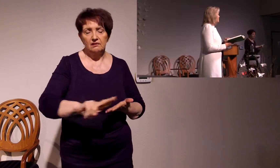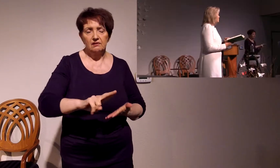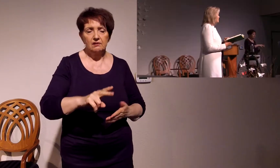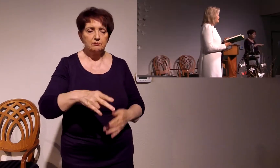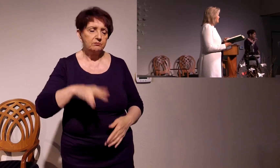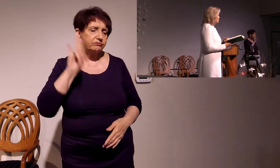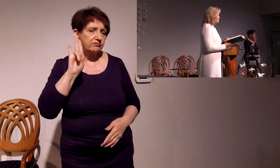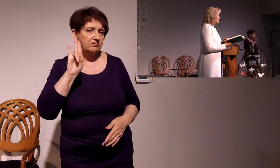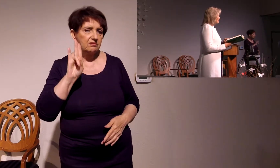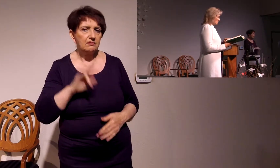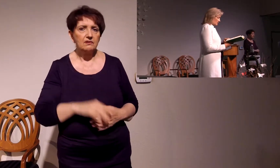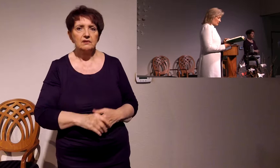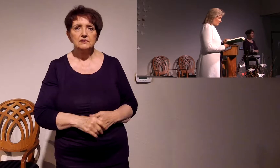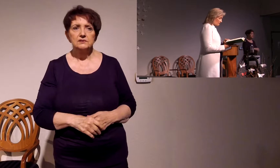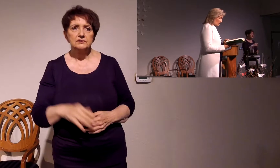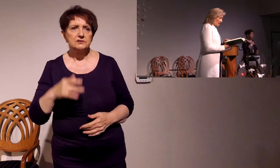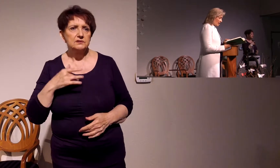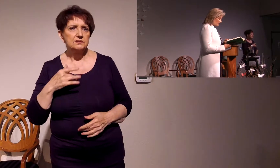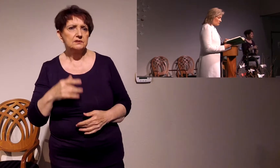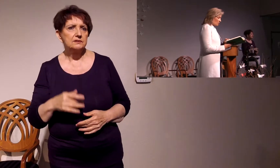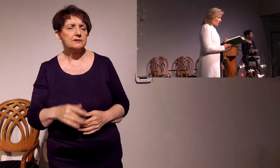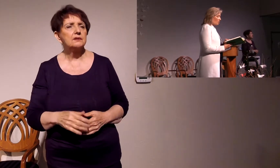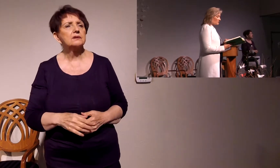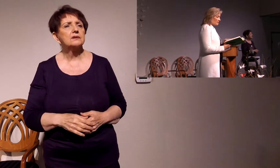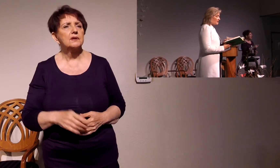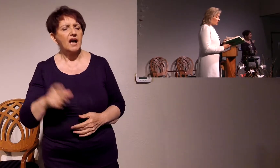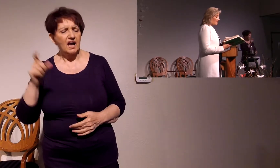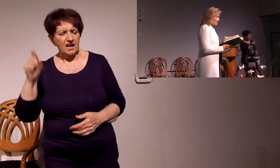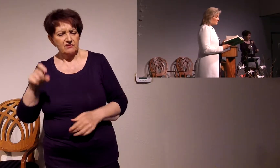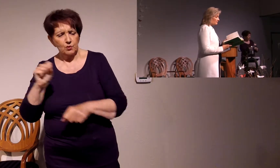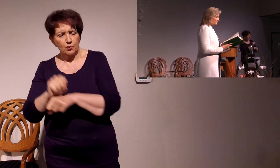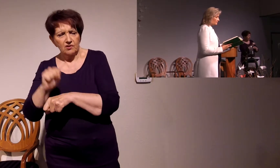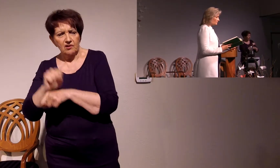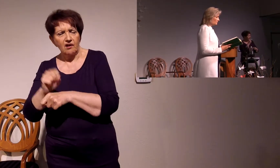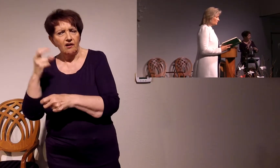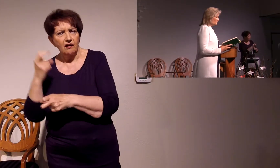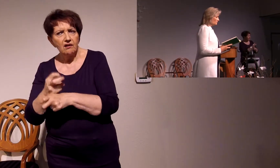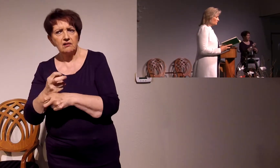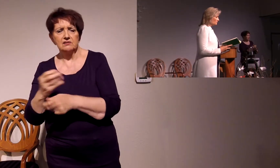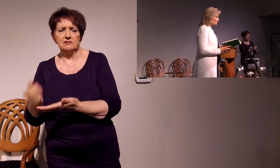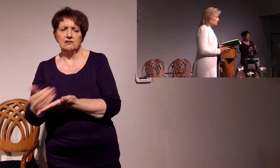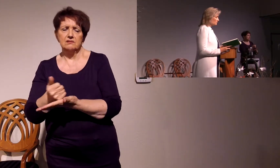Just feel within you, I have to work hard to make money.